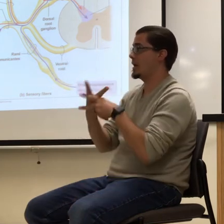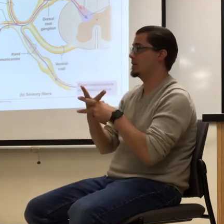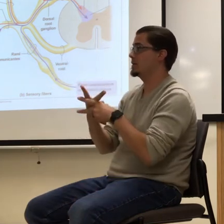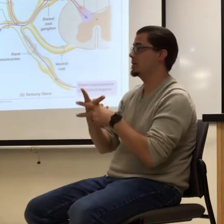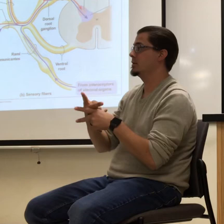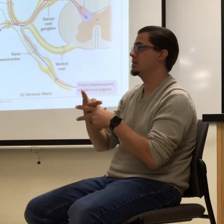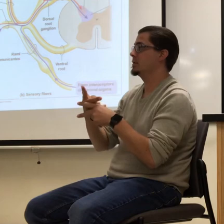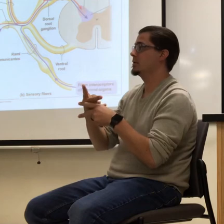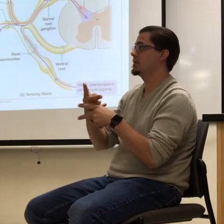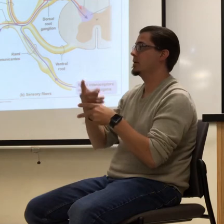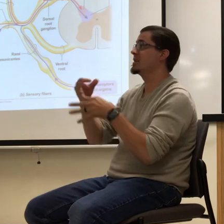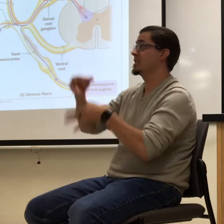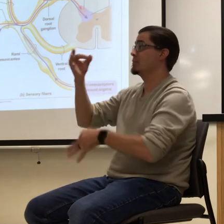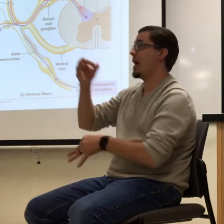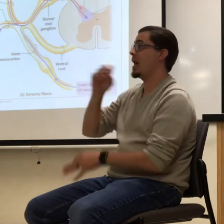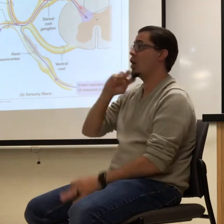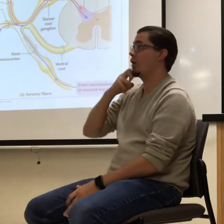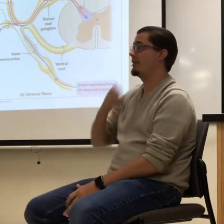somatic and visceral.